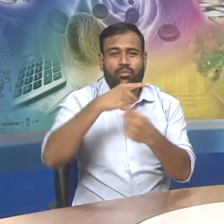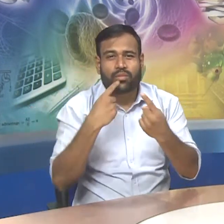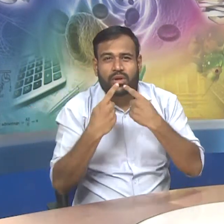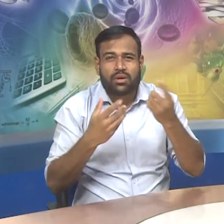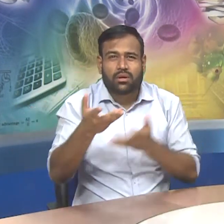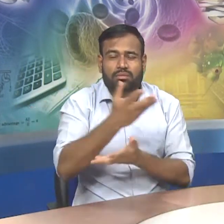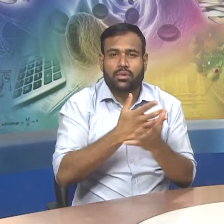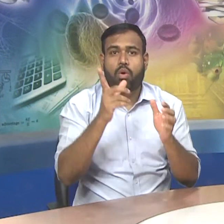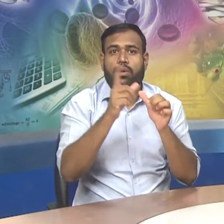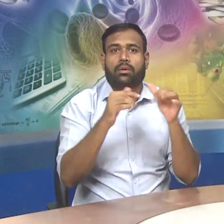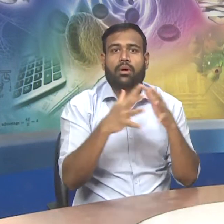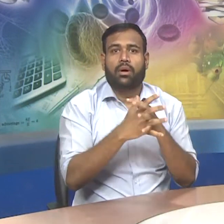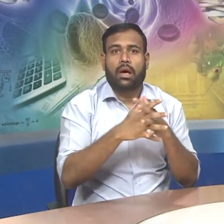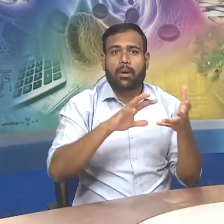Legislature.